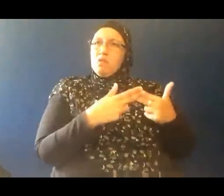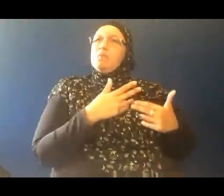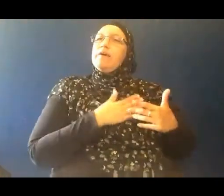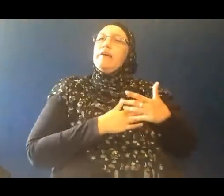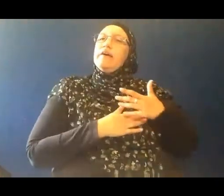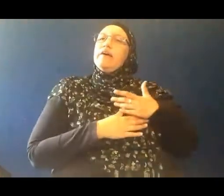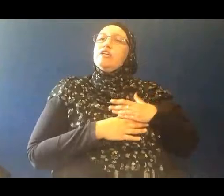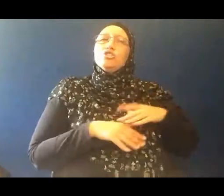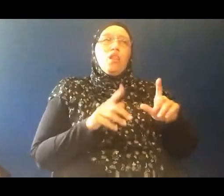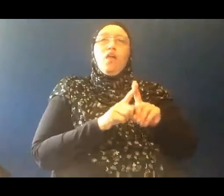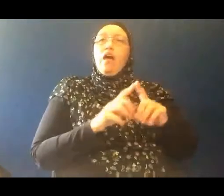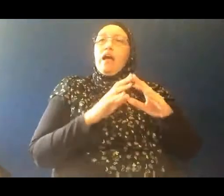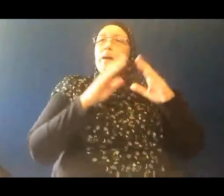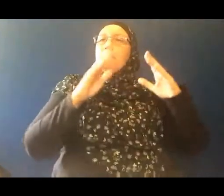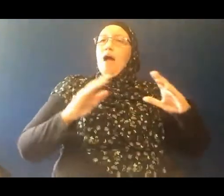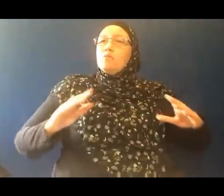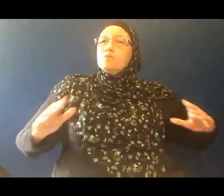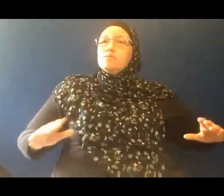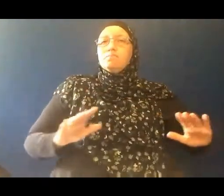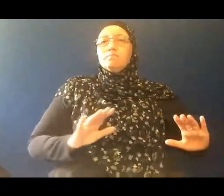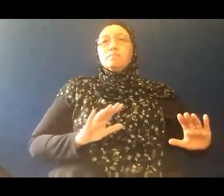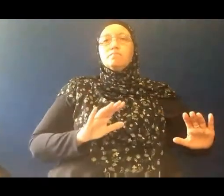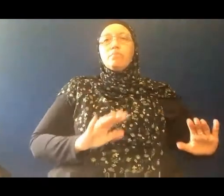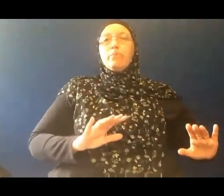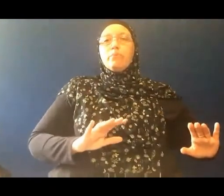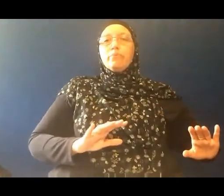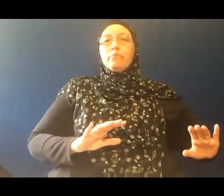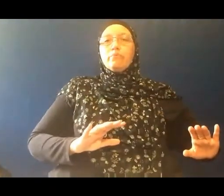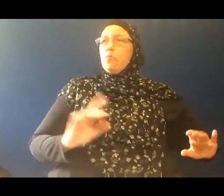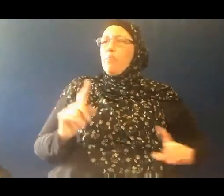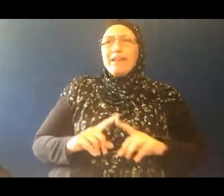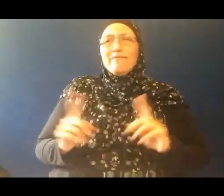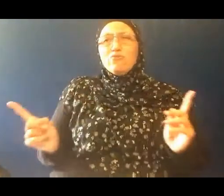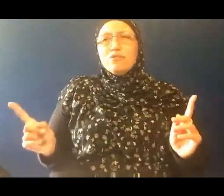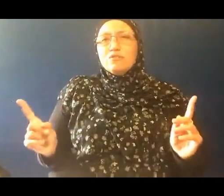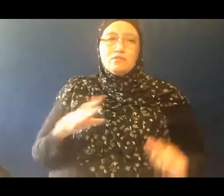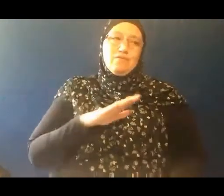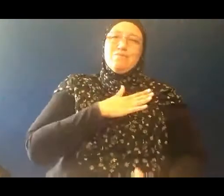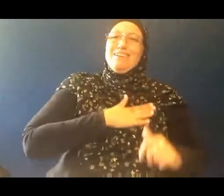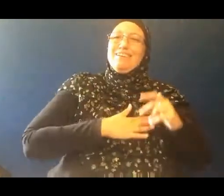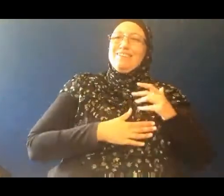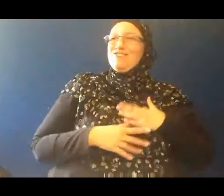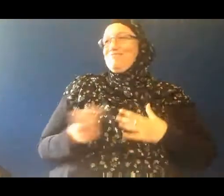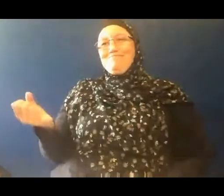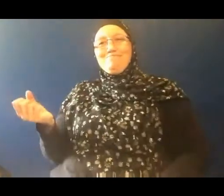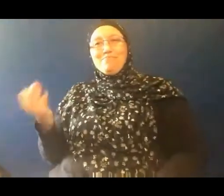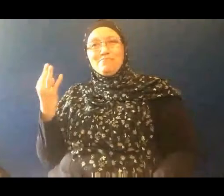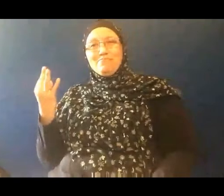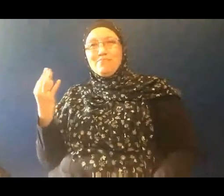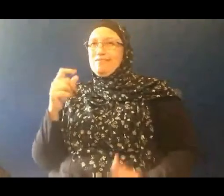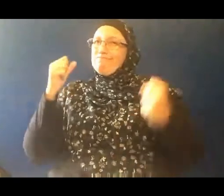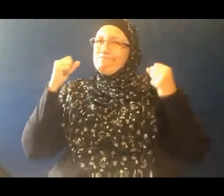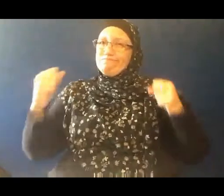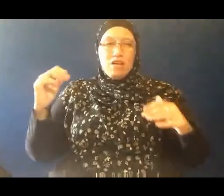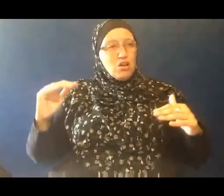same situation. The difference is the level of their patience. One, the level of their patience was higher, another